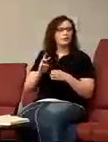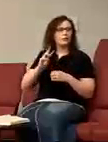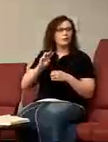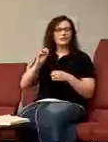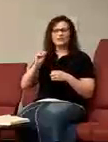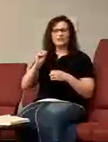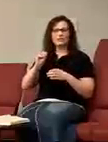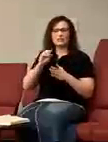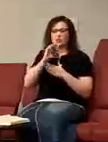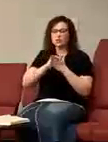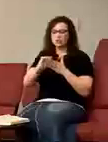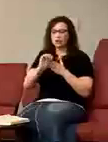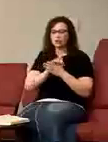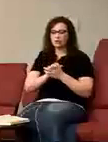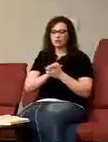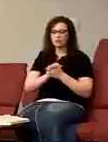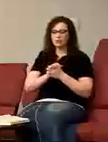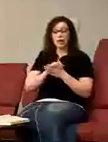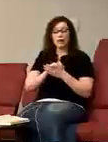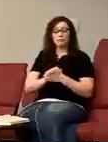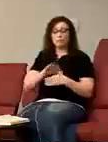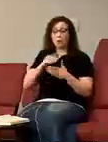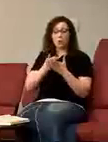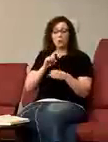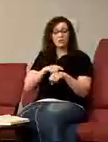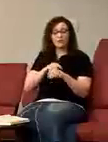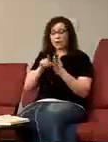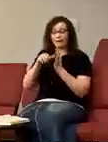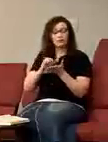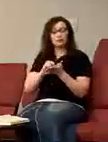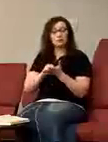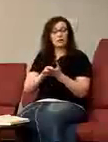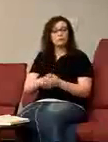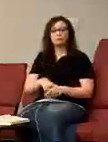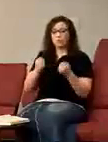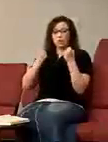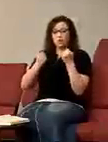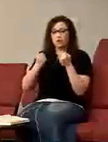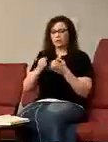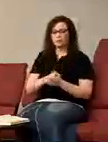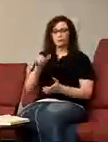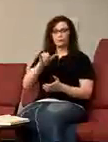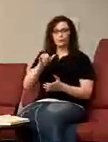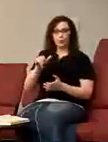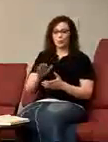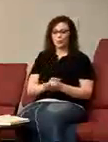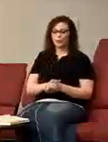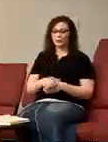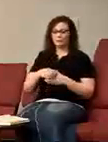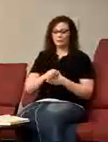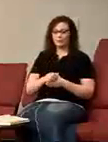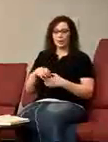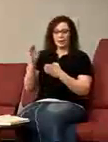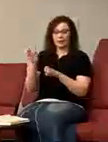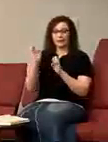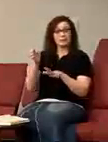sports car. In fact, the whole rest of the time I had it, I didn't do a thing to it. And got good mileage after that and everything. And I'm all excited. I'm